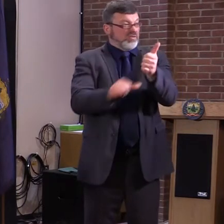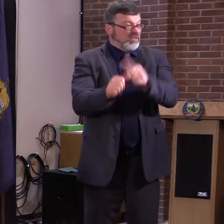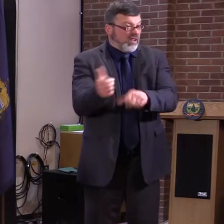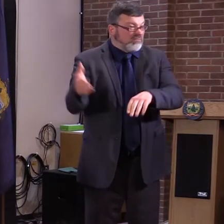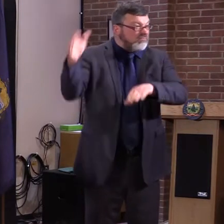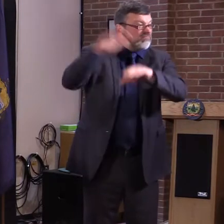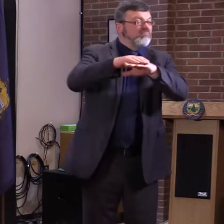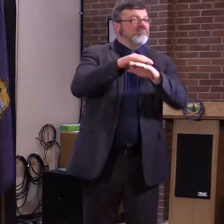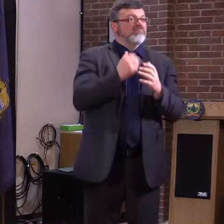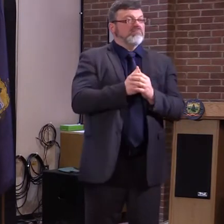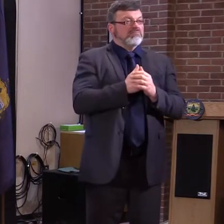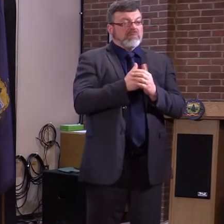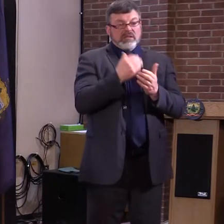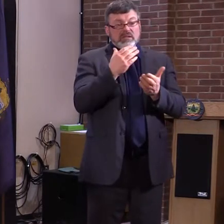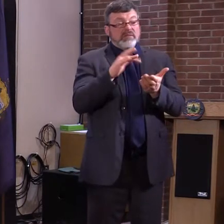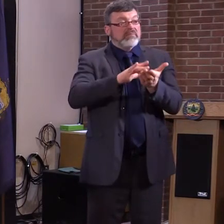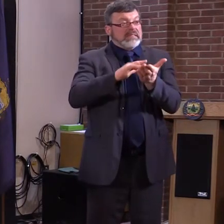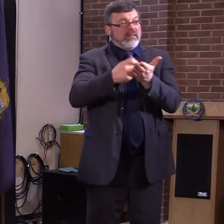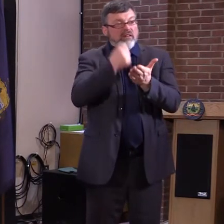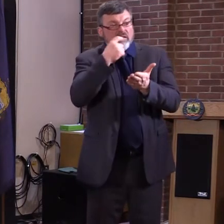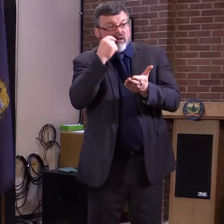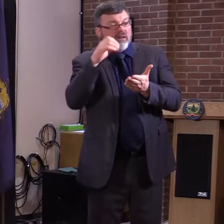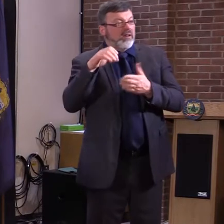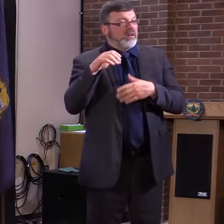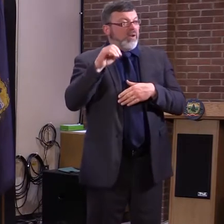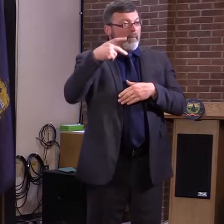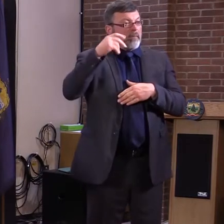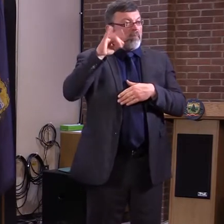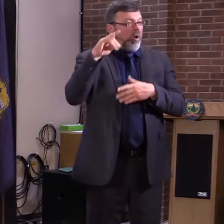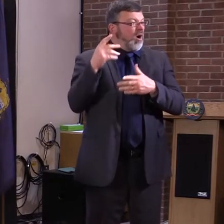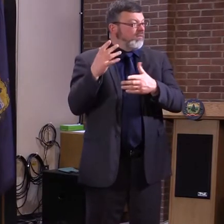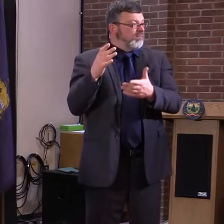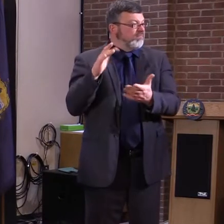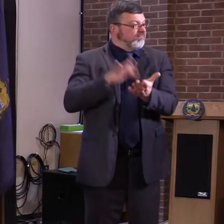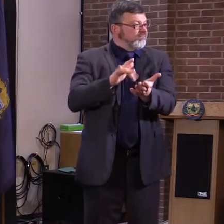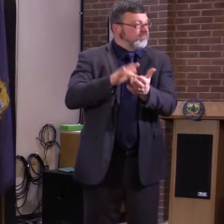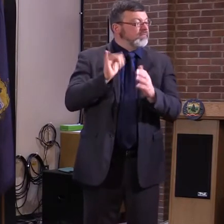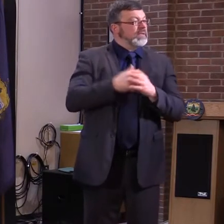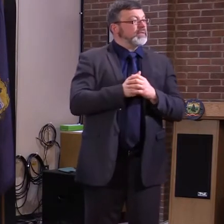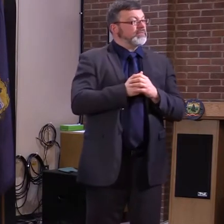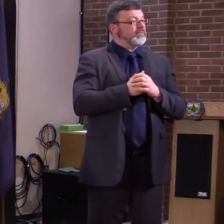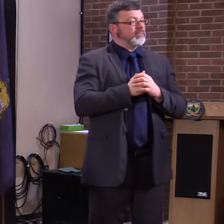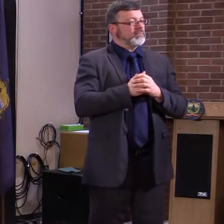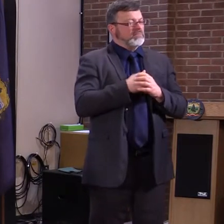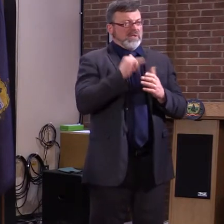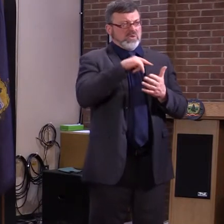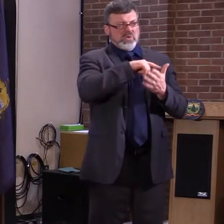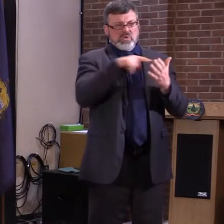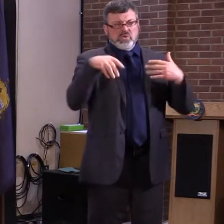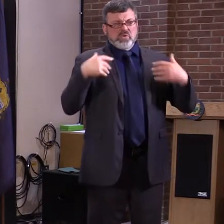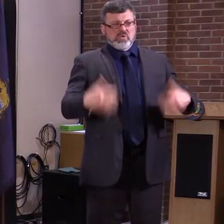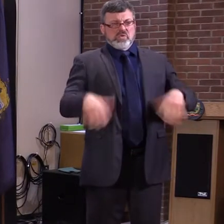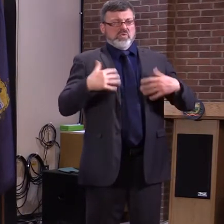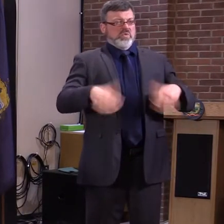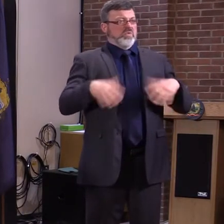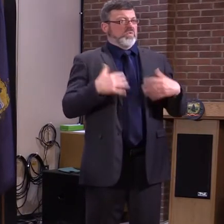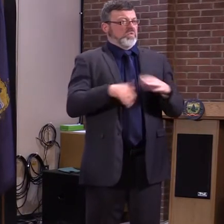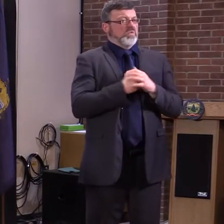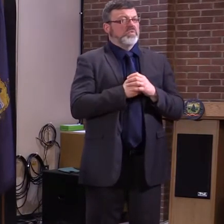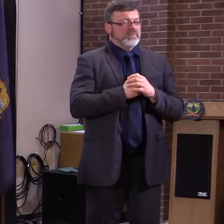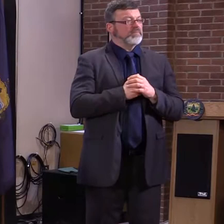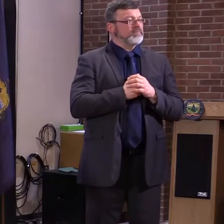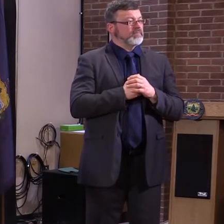is tragic in 2020 and 2021. For many of us, these have been our family